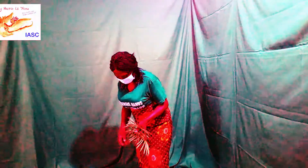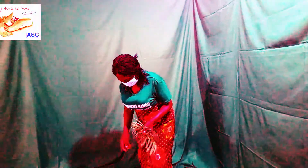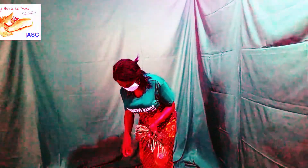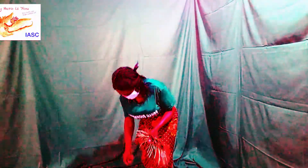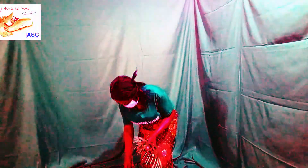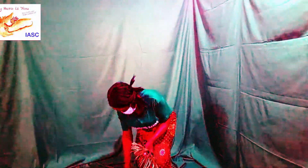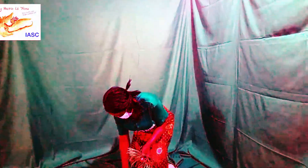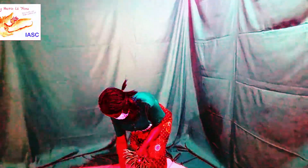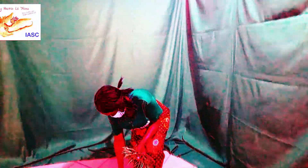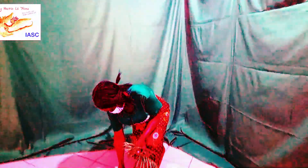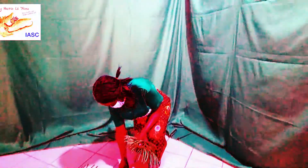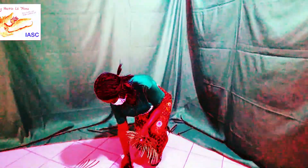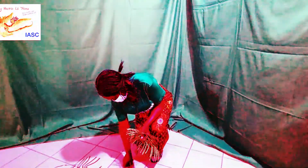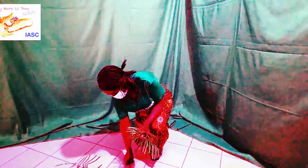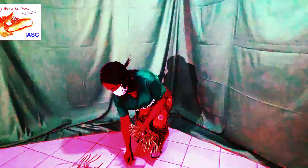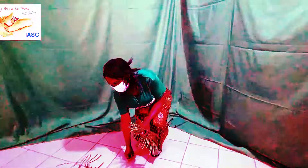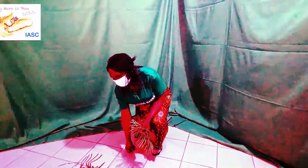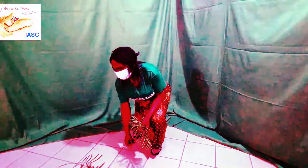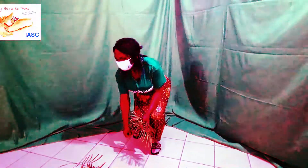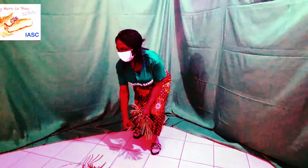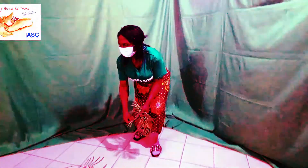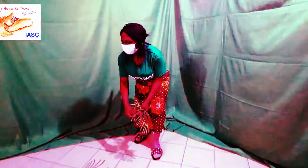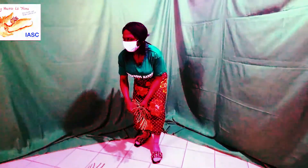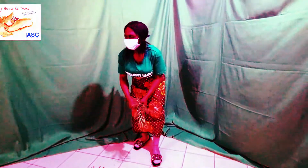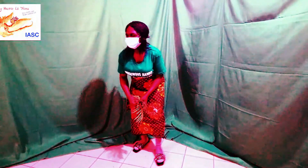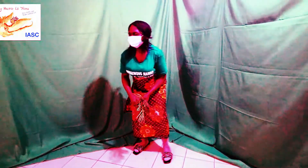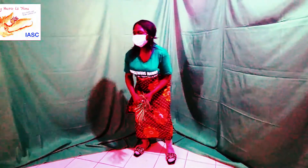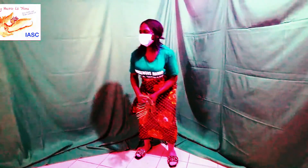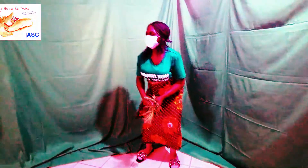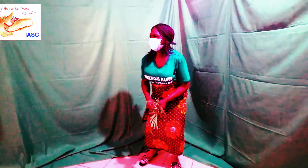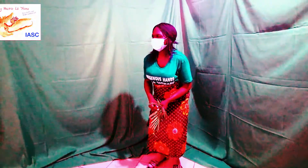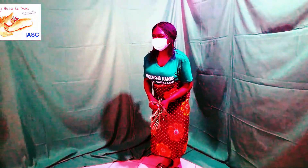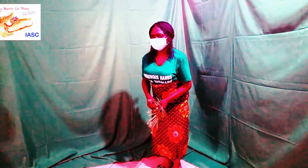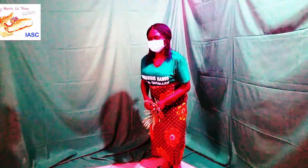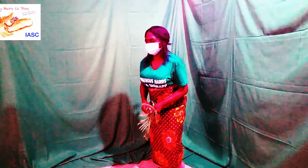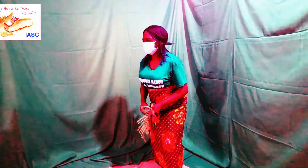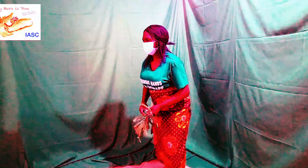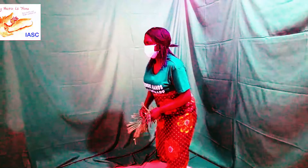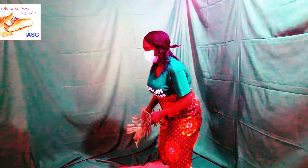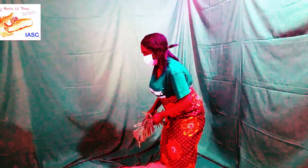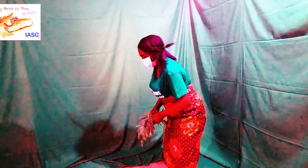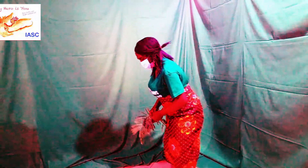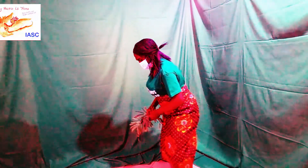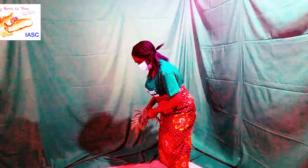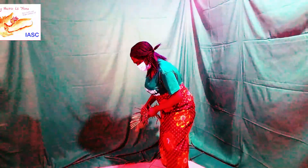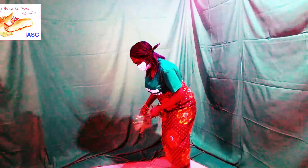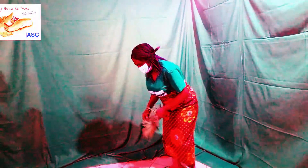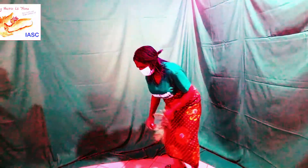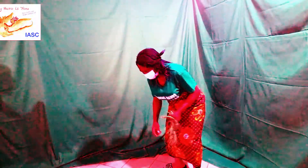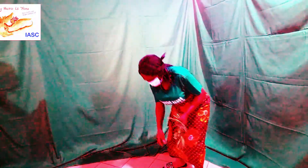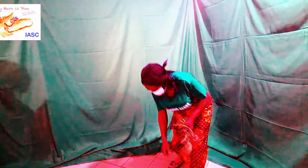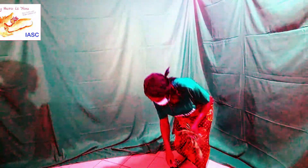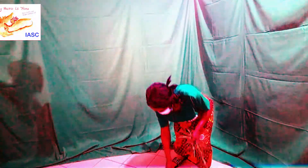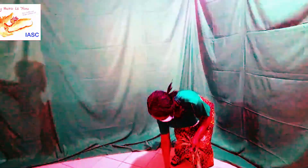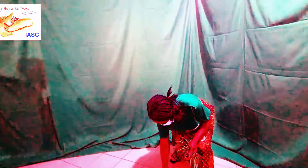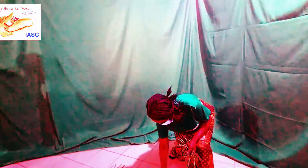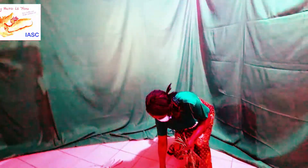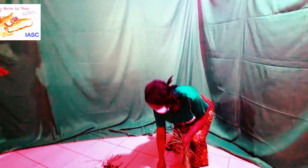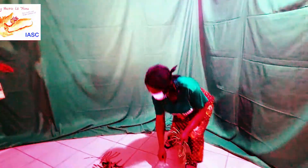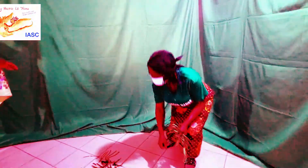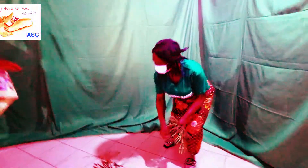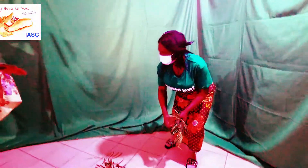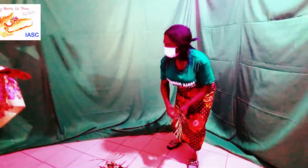picking flowers. When she saw Ariel and the children sitting on his wings, she